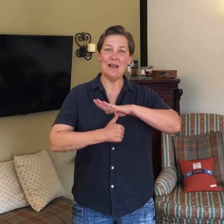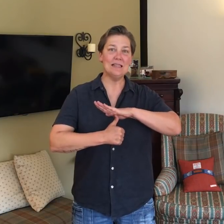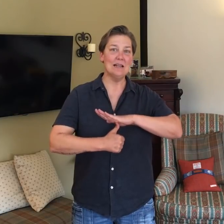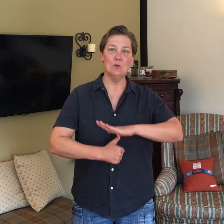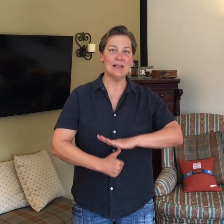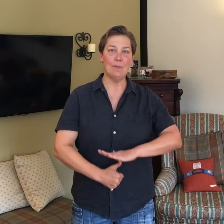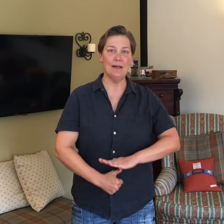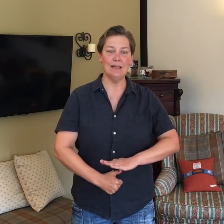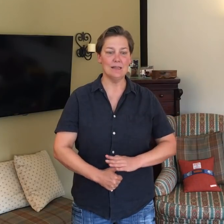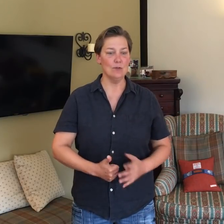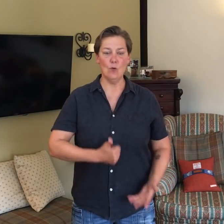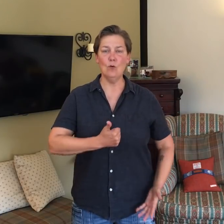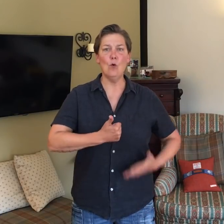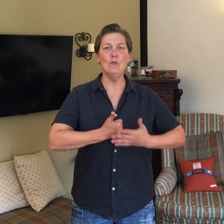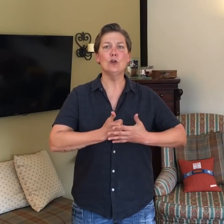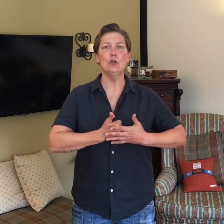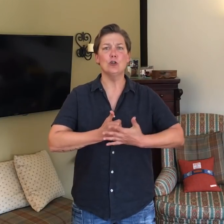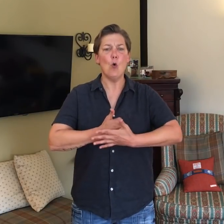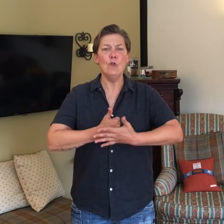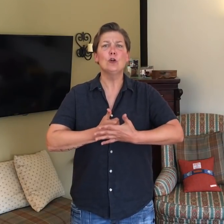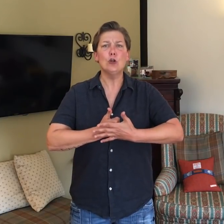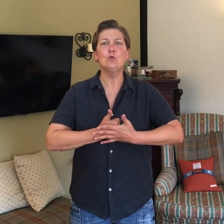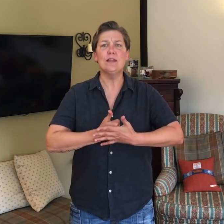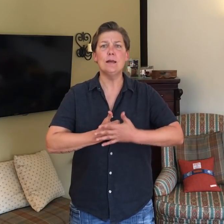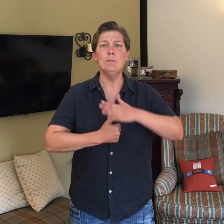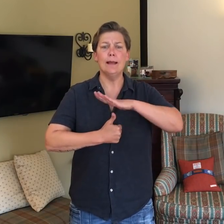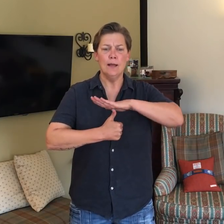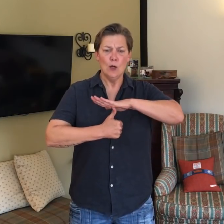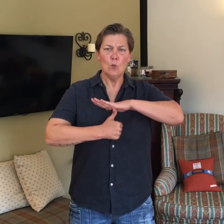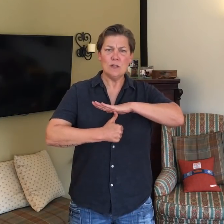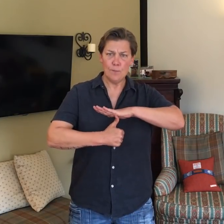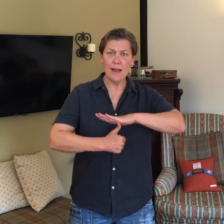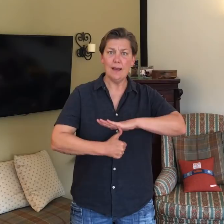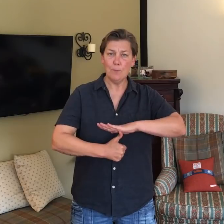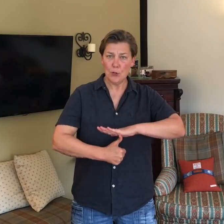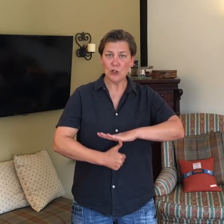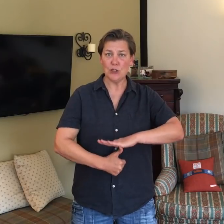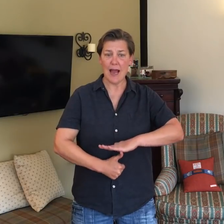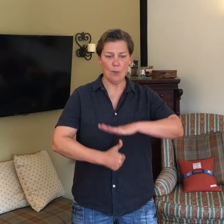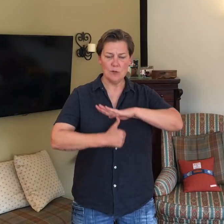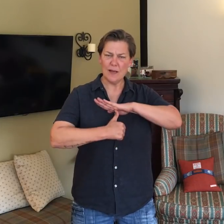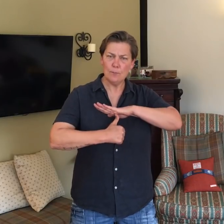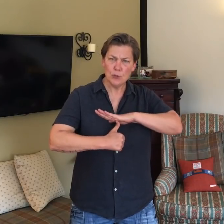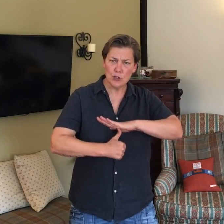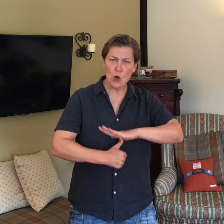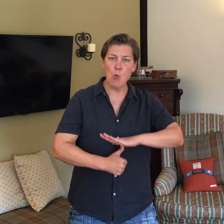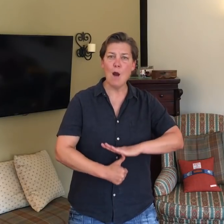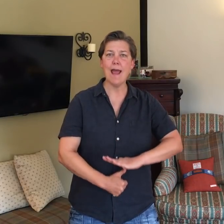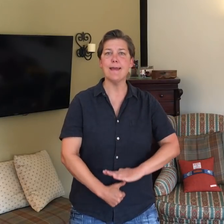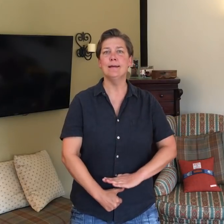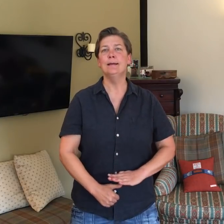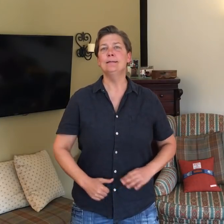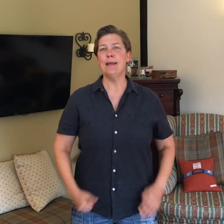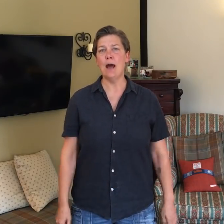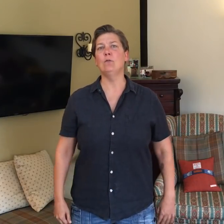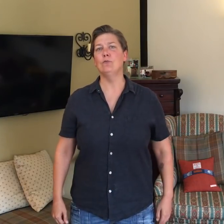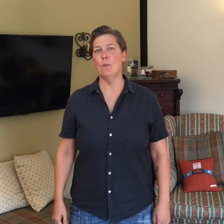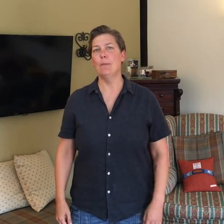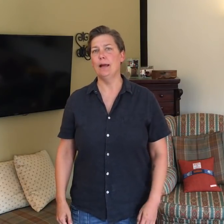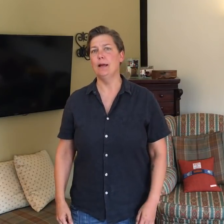Basically what's happening is that all the good within me was being pushed down, was being pushed away, down from me.